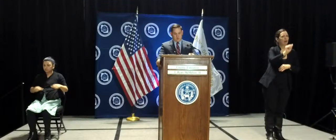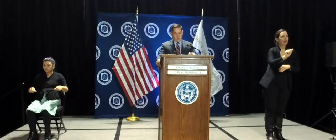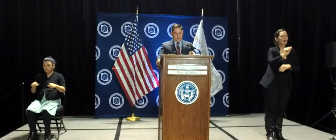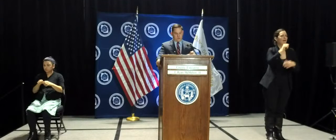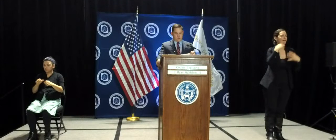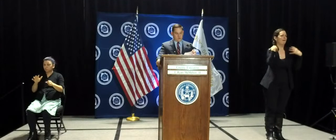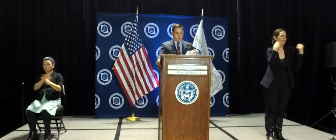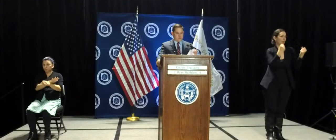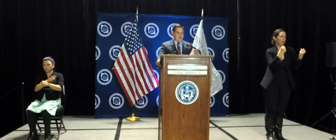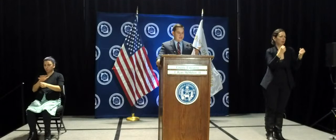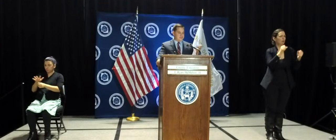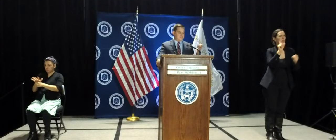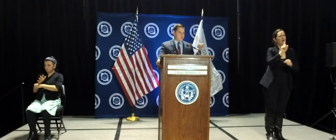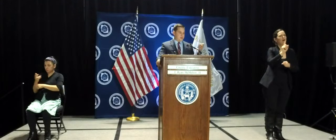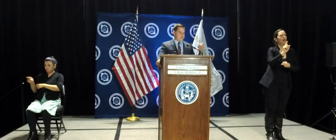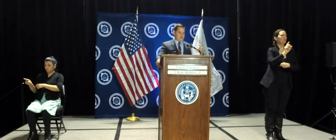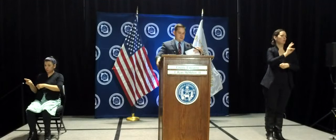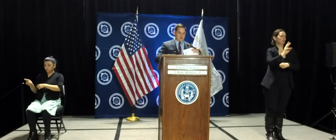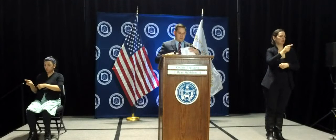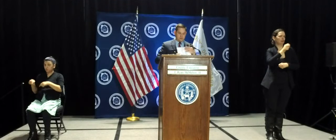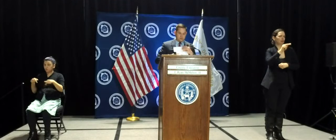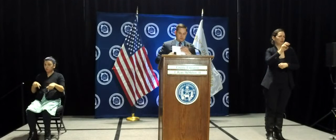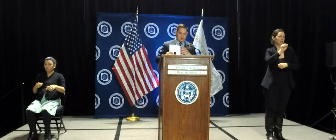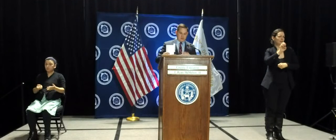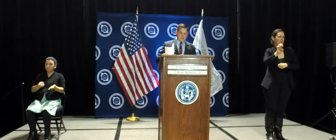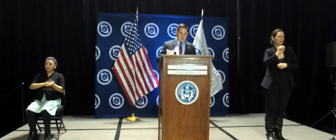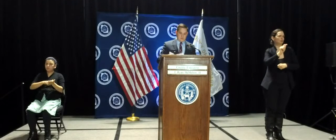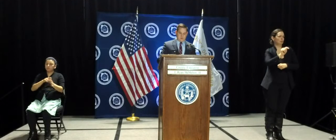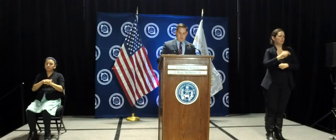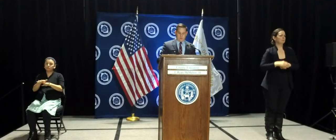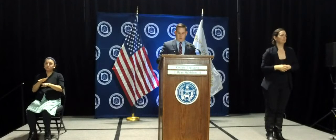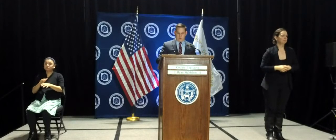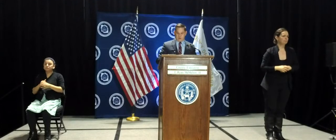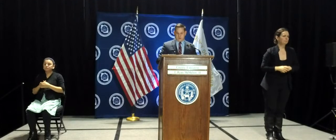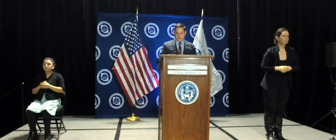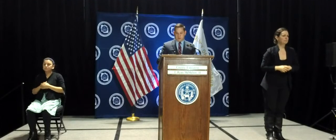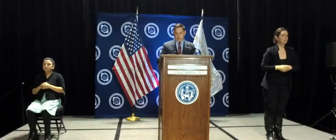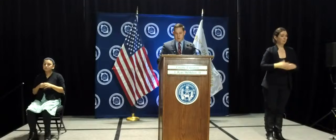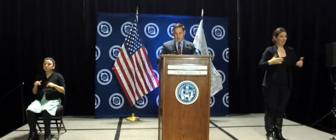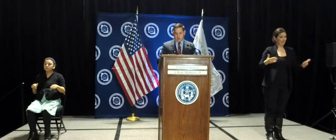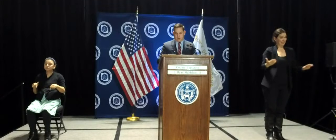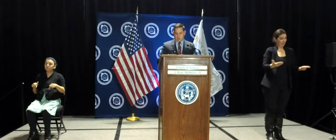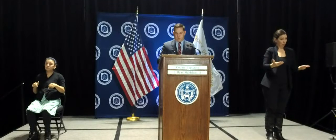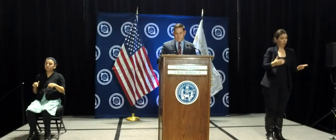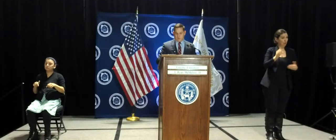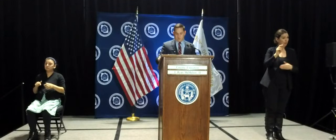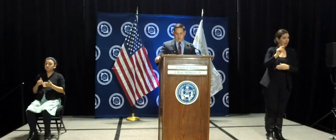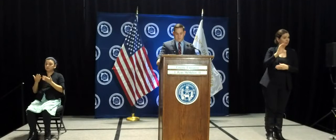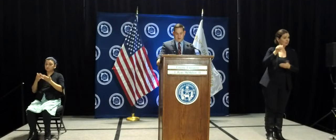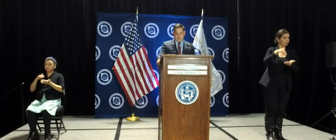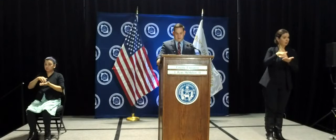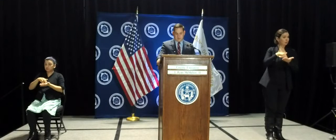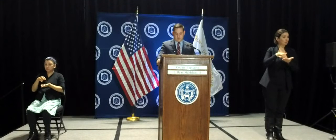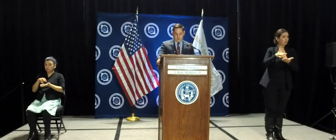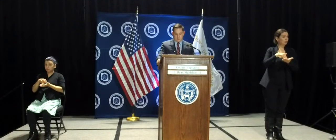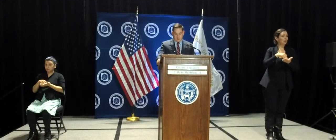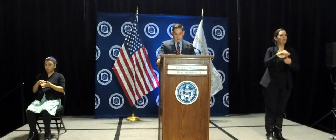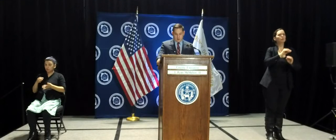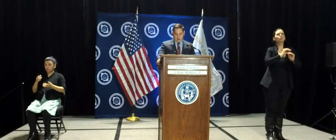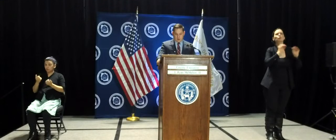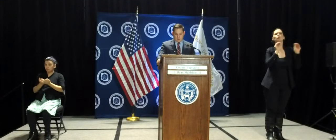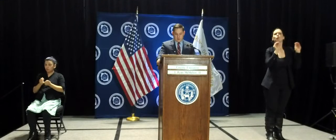testing. We're still doing the asymptomatic testing here at the On Center. You can go and pre-register. We've increased capacity